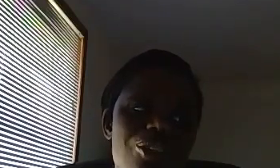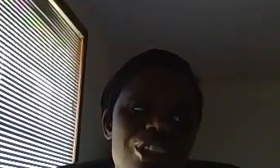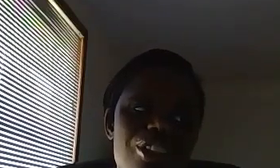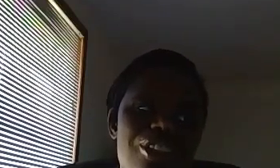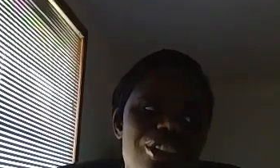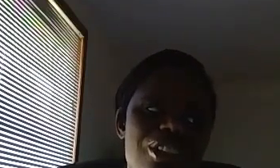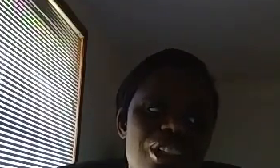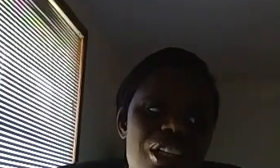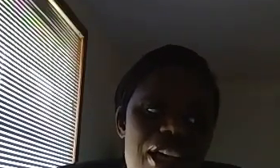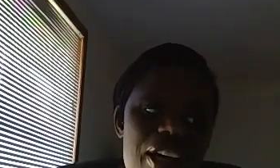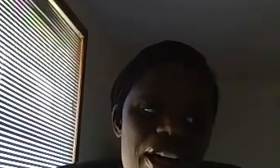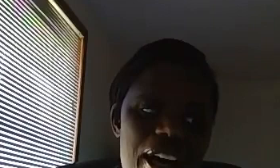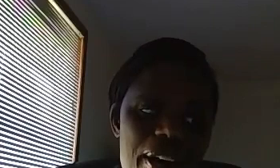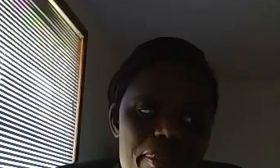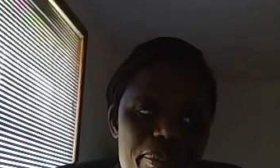Black students.